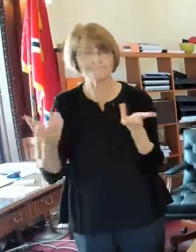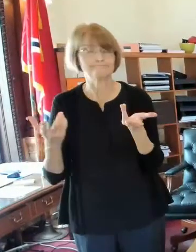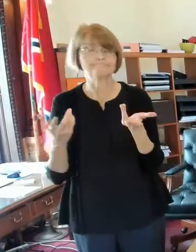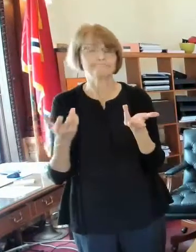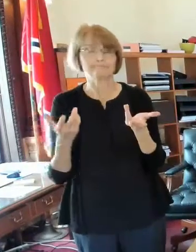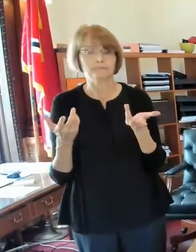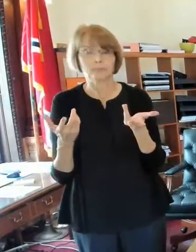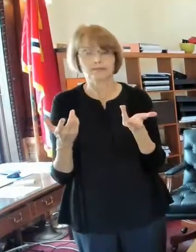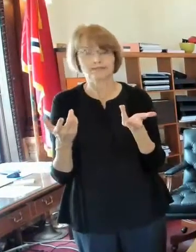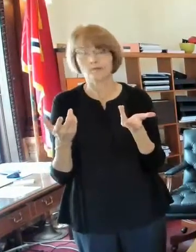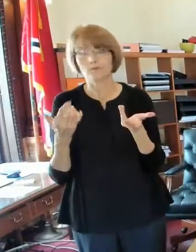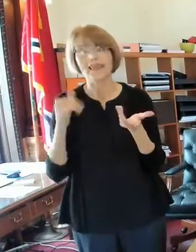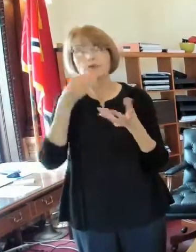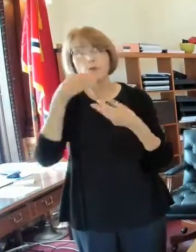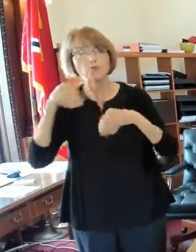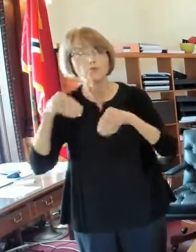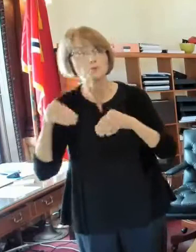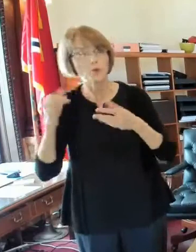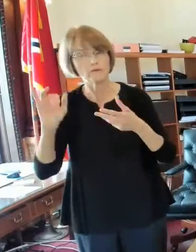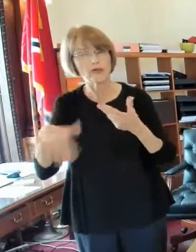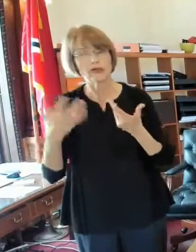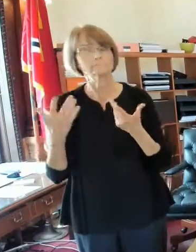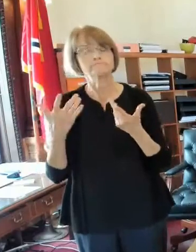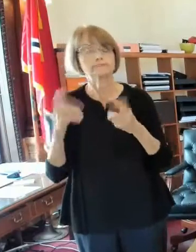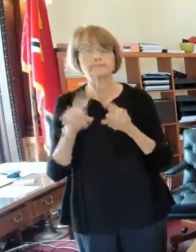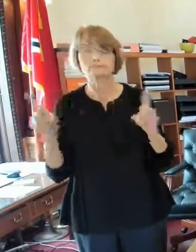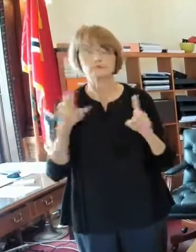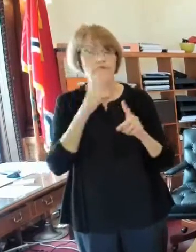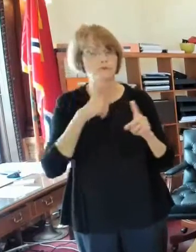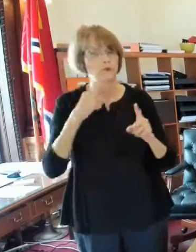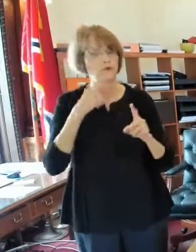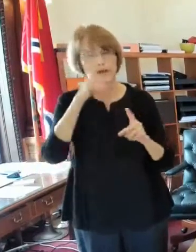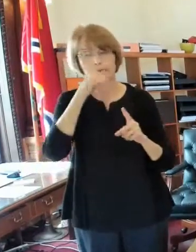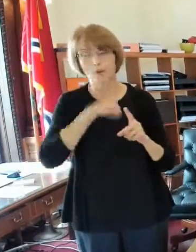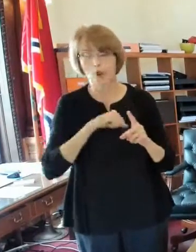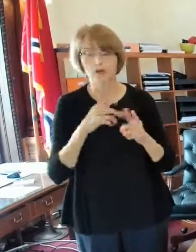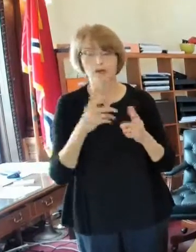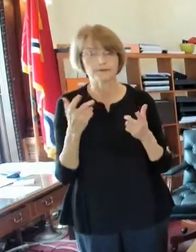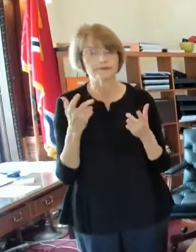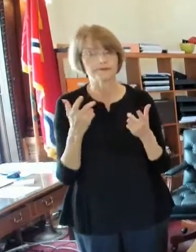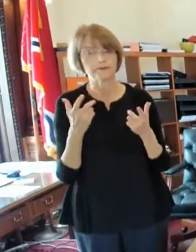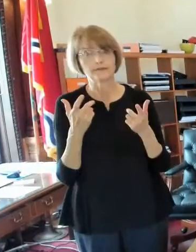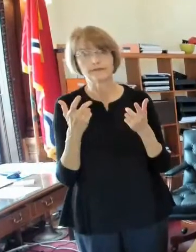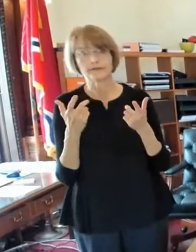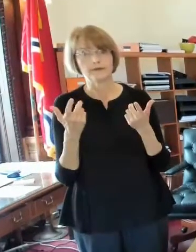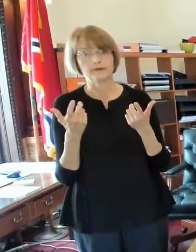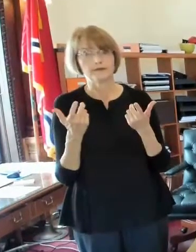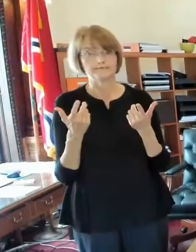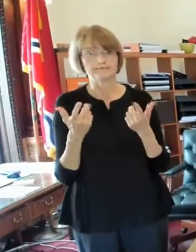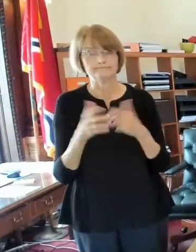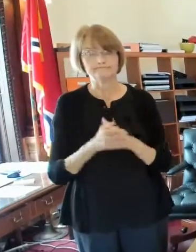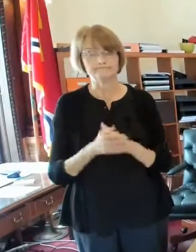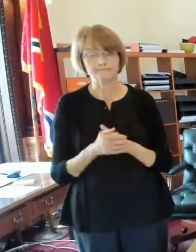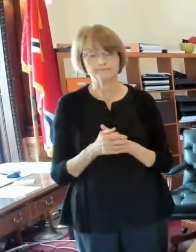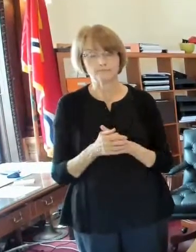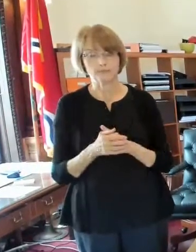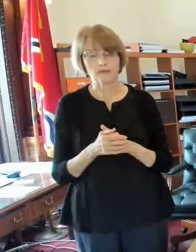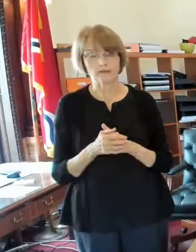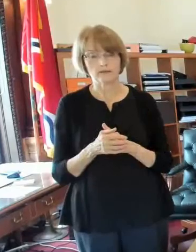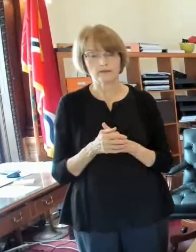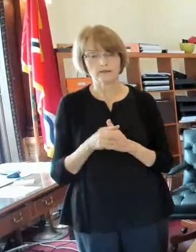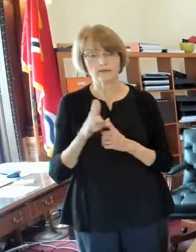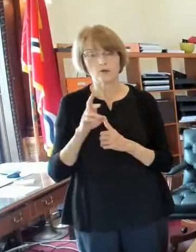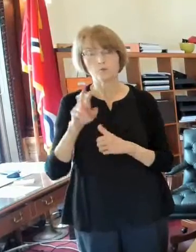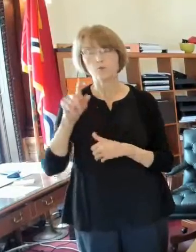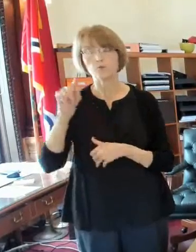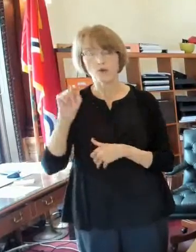different than going to the grocery store perhaps and, shopping after 11 p.m. Question from Brent,